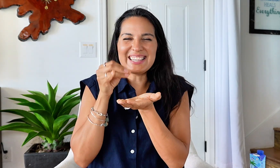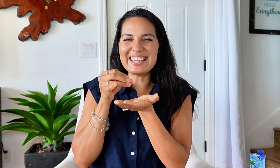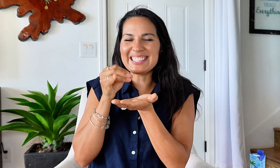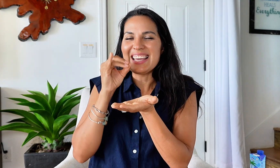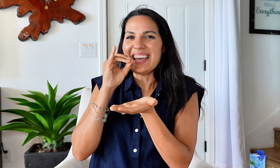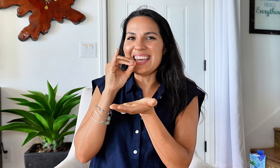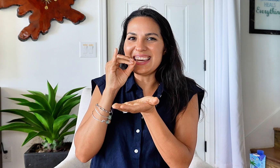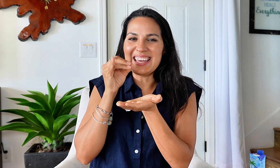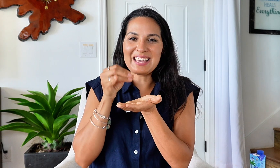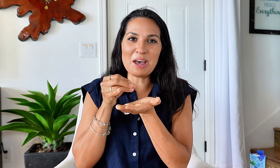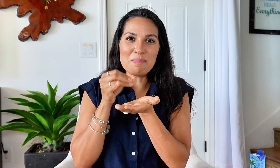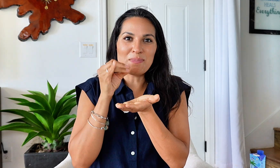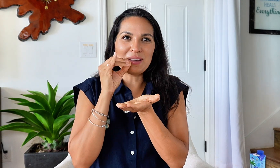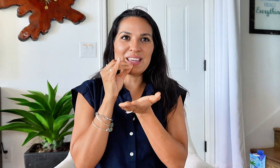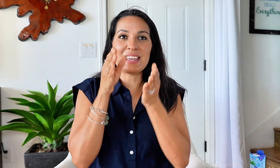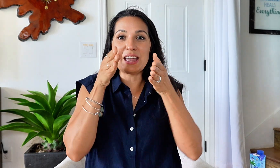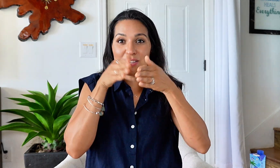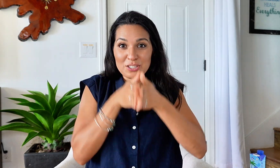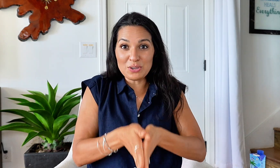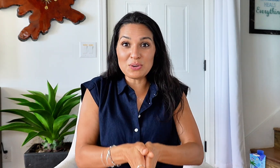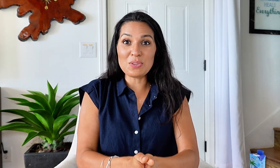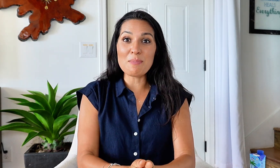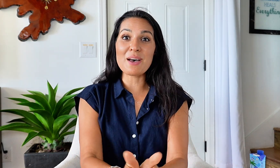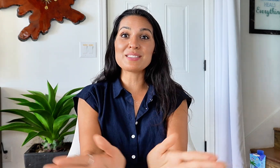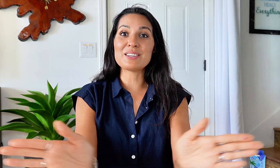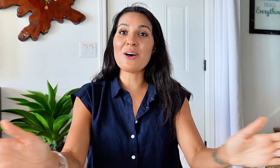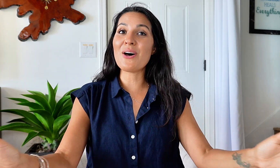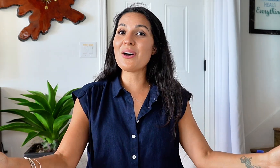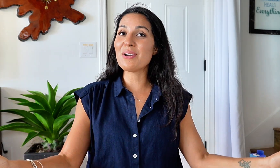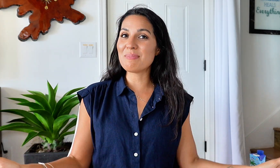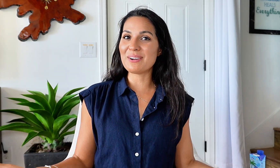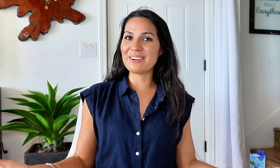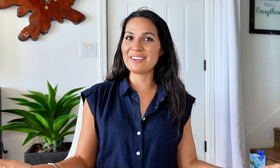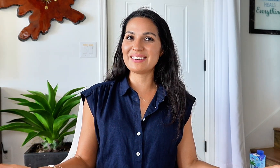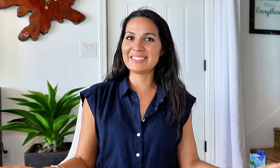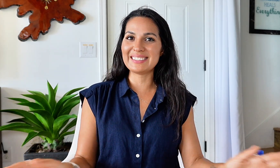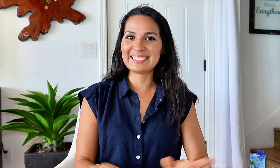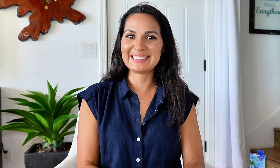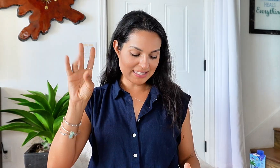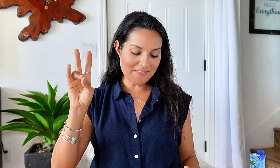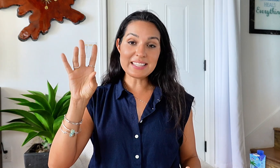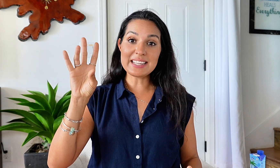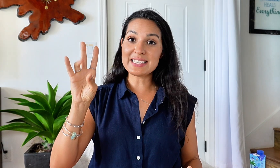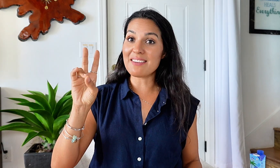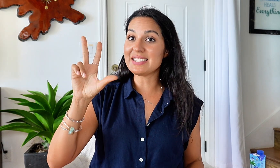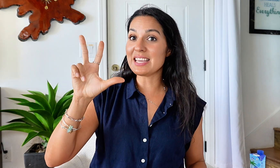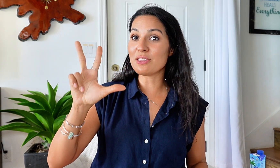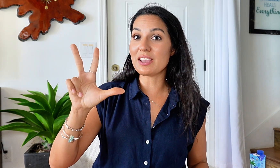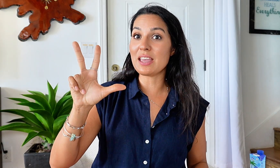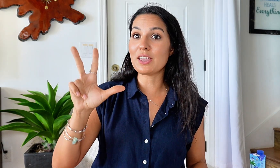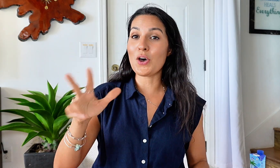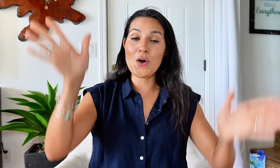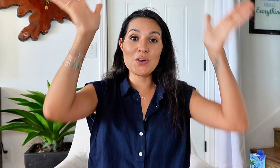East India Company into the Boston Harbor. 1773,